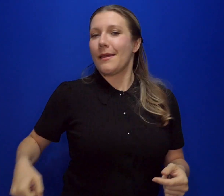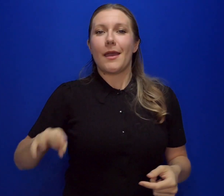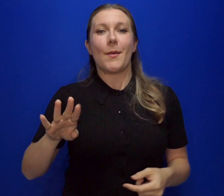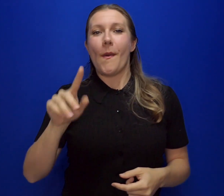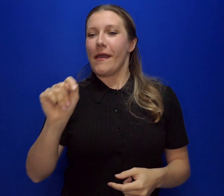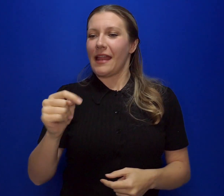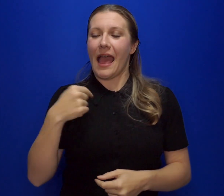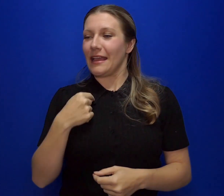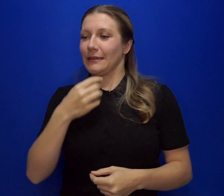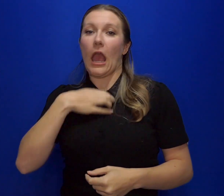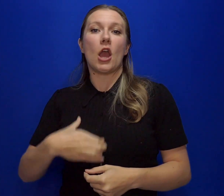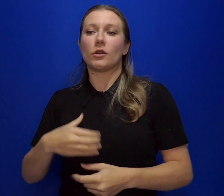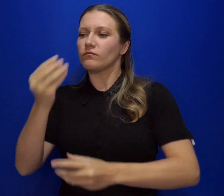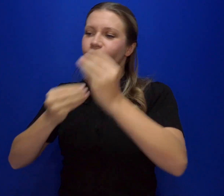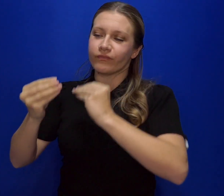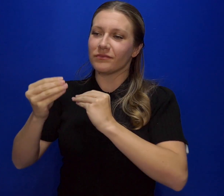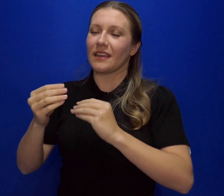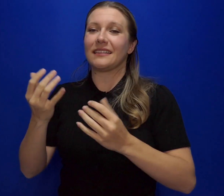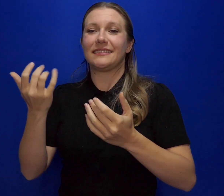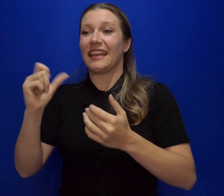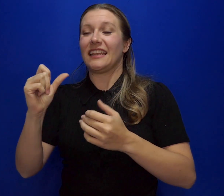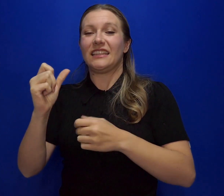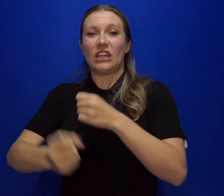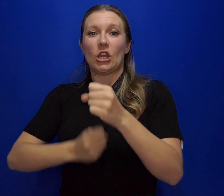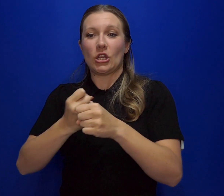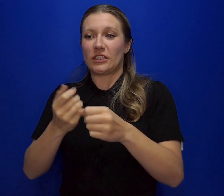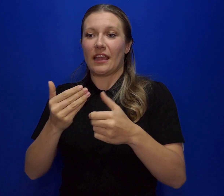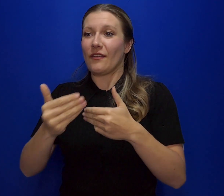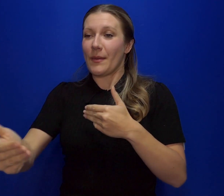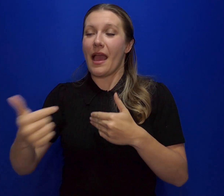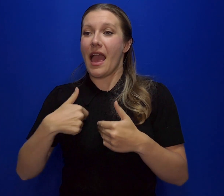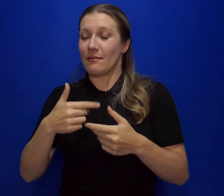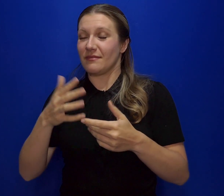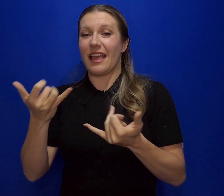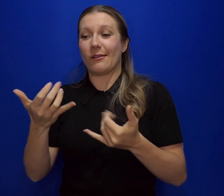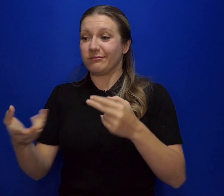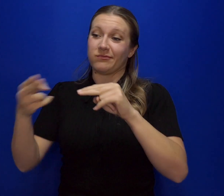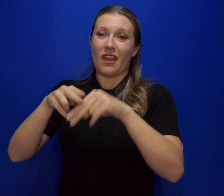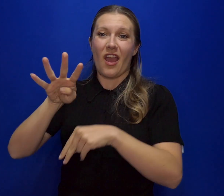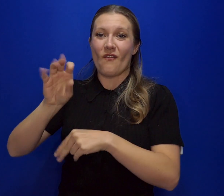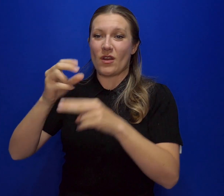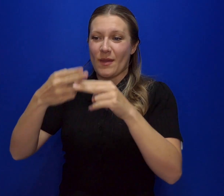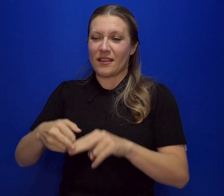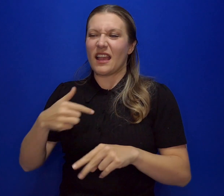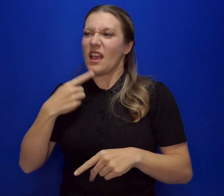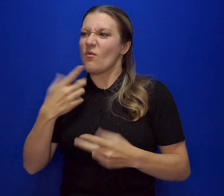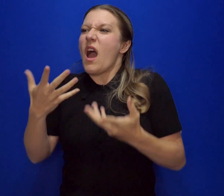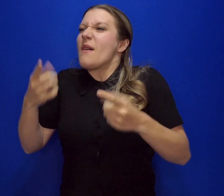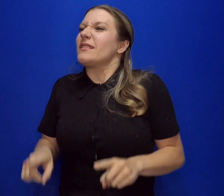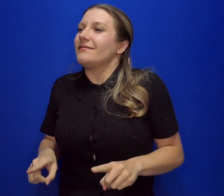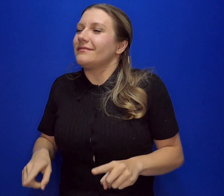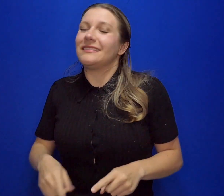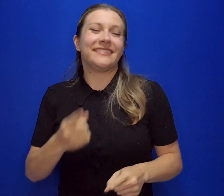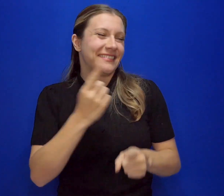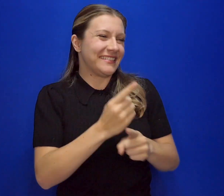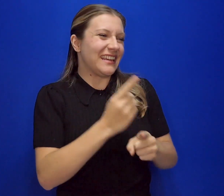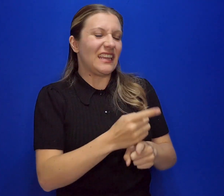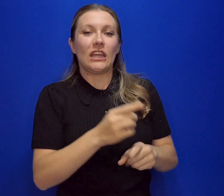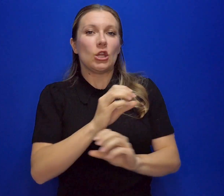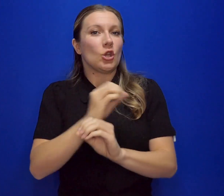face, and then 10 years from now when I'm 40 pounds heavier, I go, what happened? Right. It's just, nobody really understands how things work.